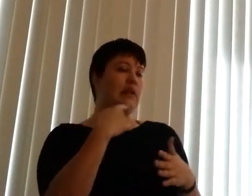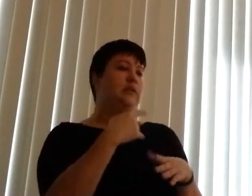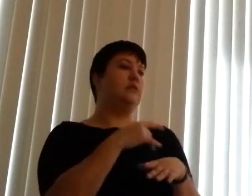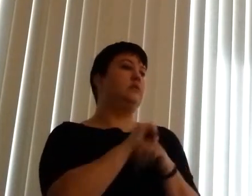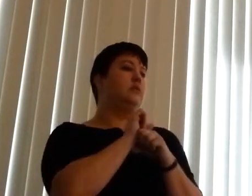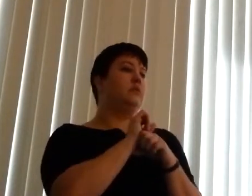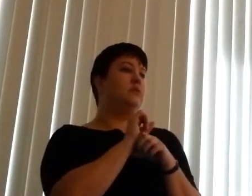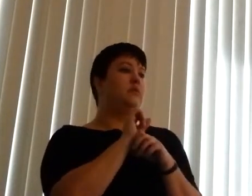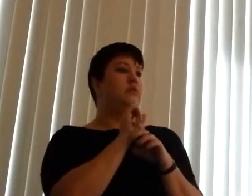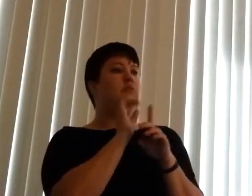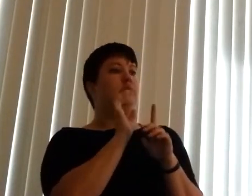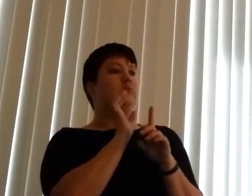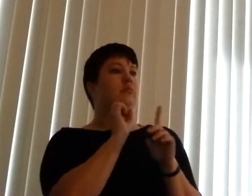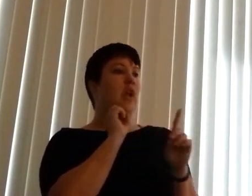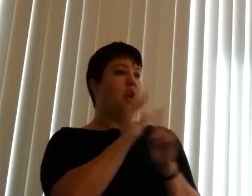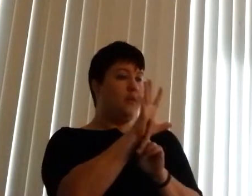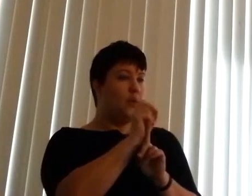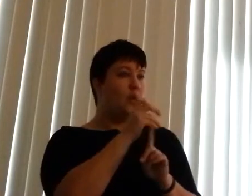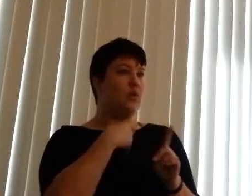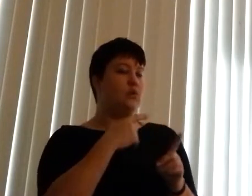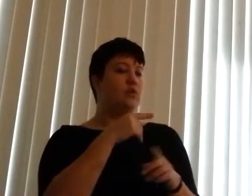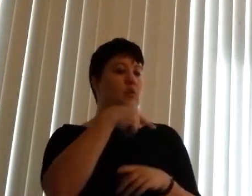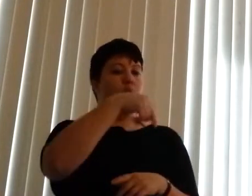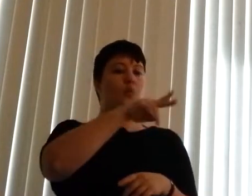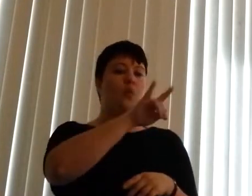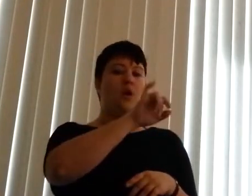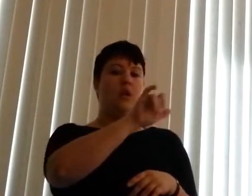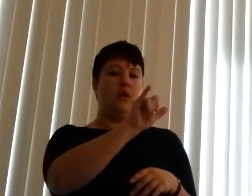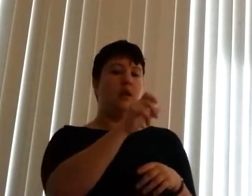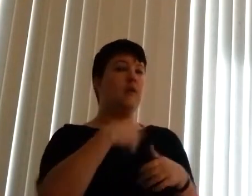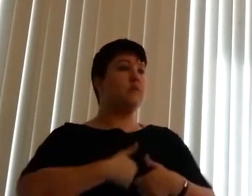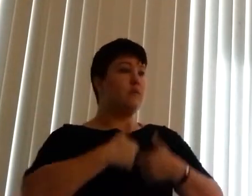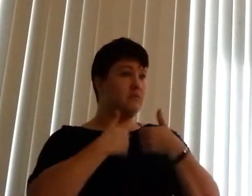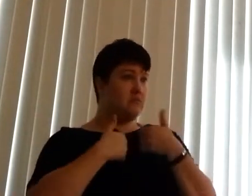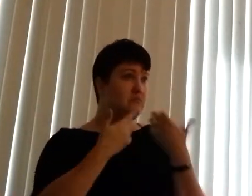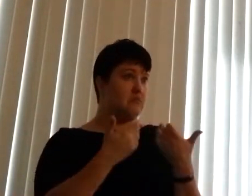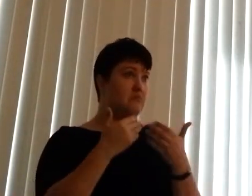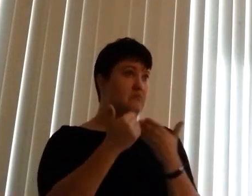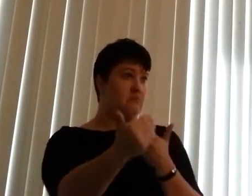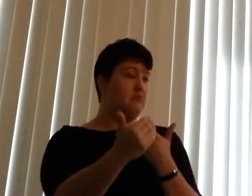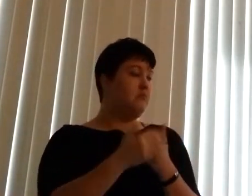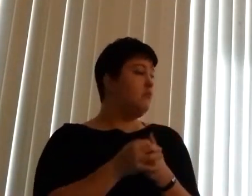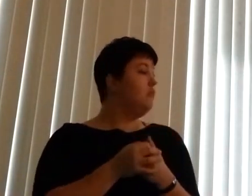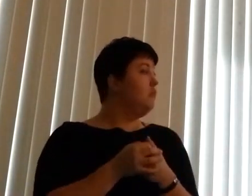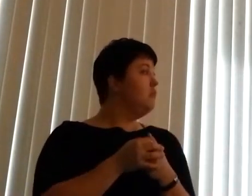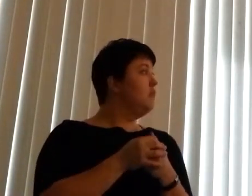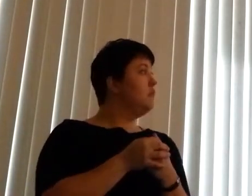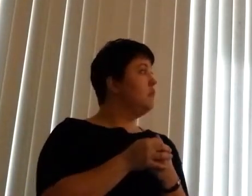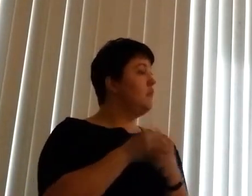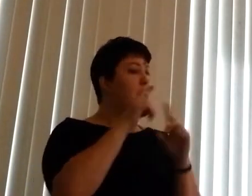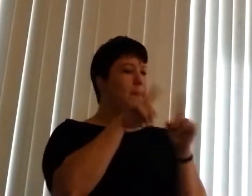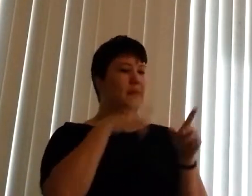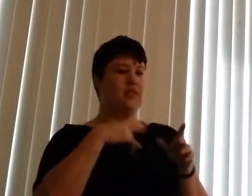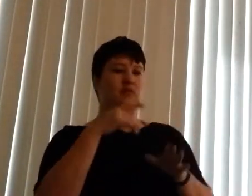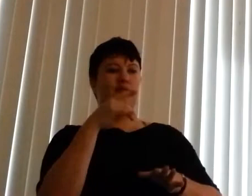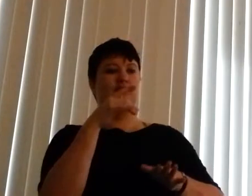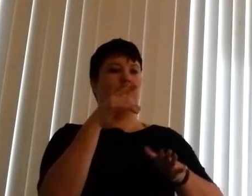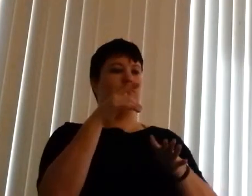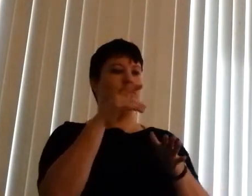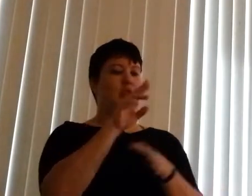health-related quality of life. Those numbers and qualities vary depending on whether one is paraplegic